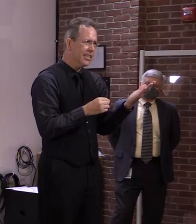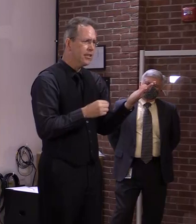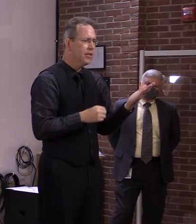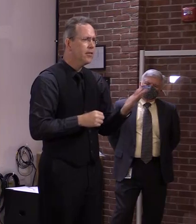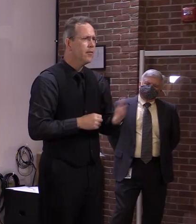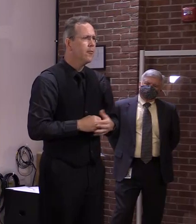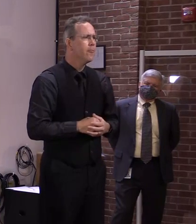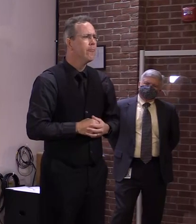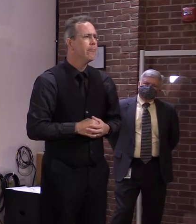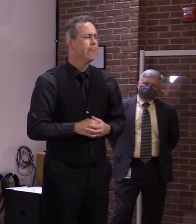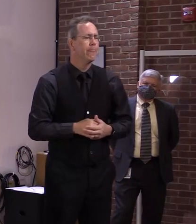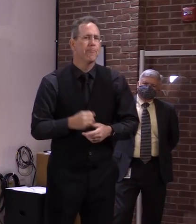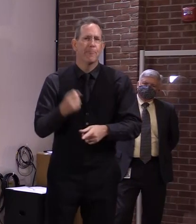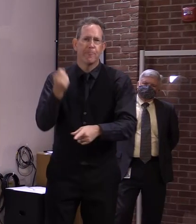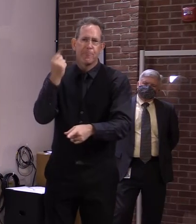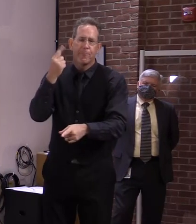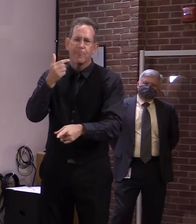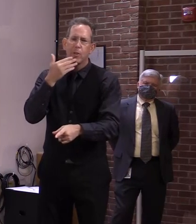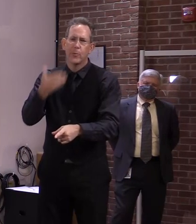Gotcha, thank you.